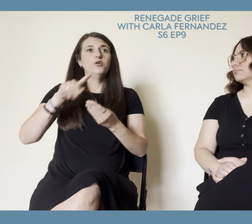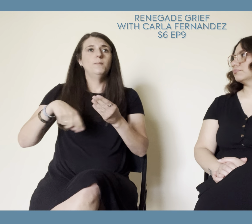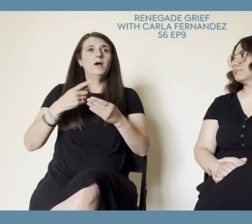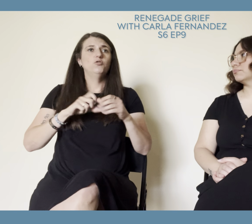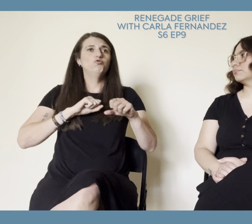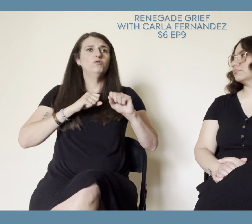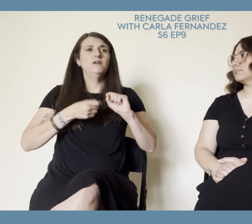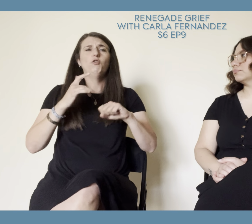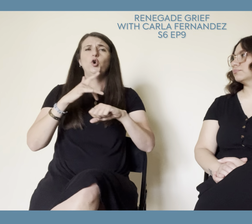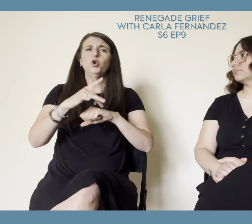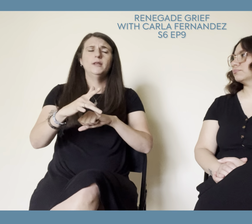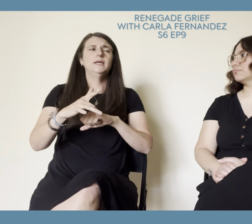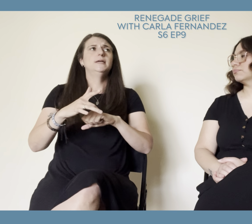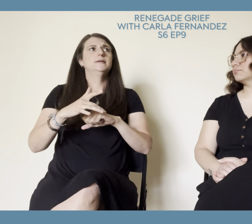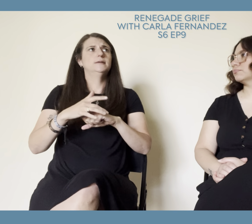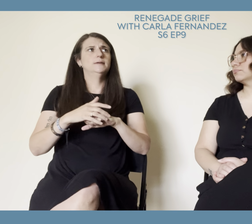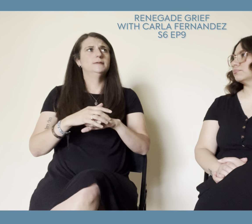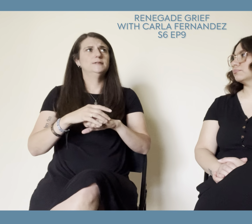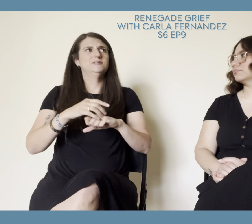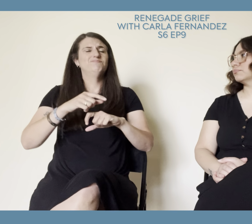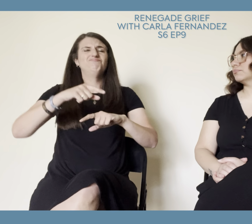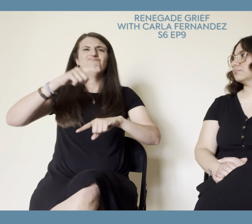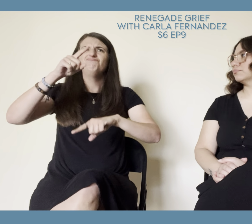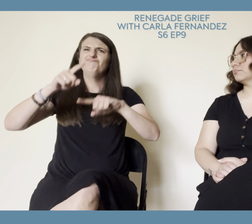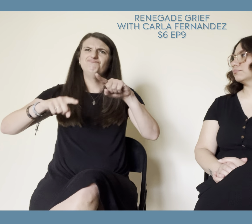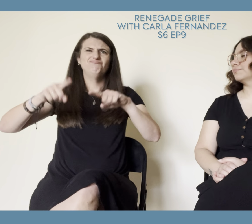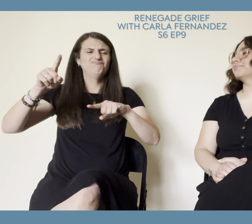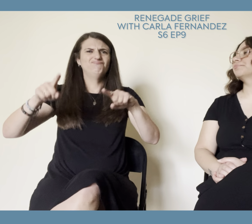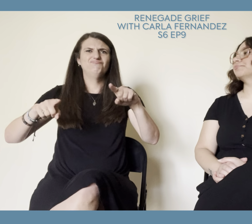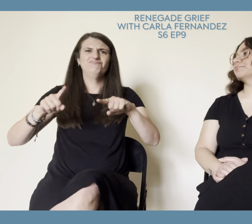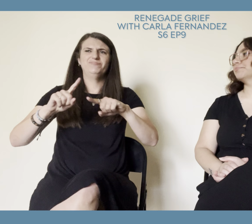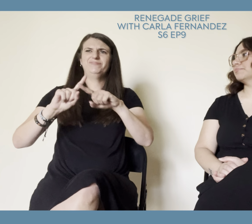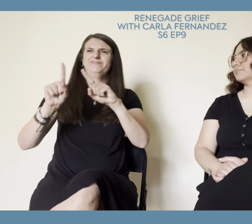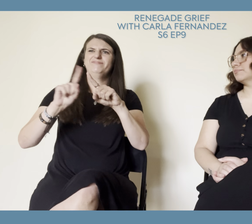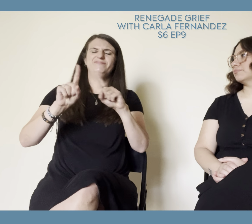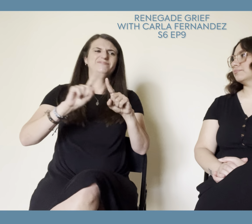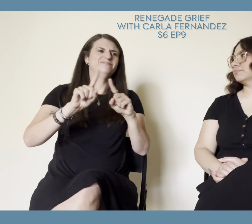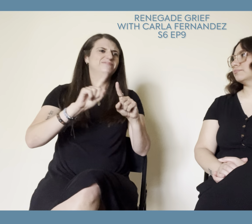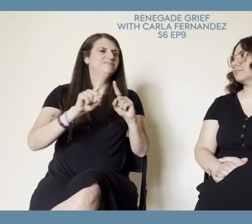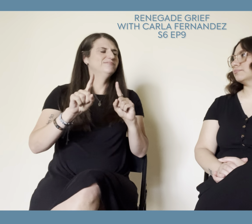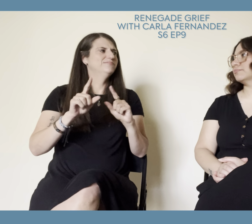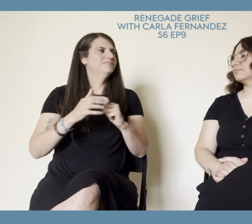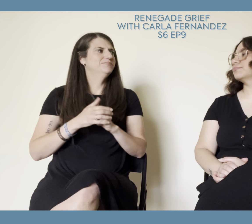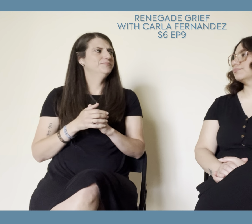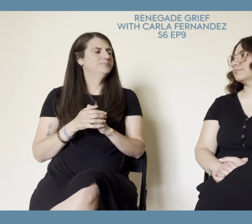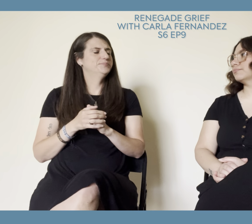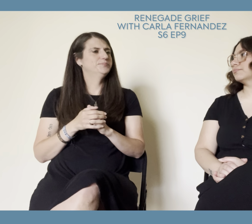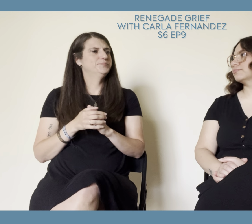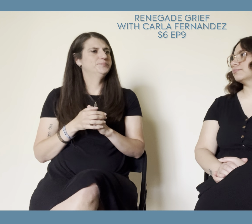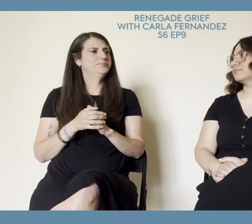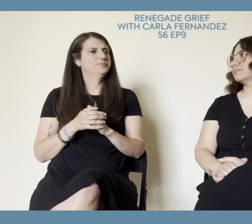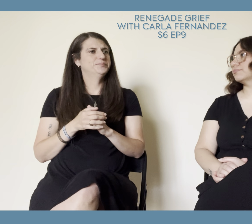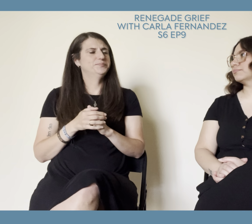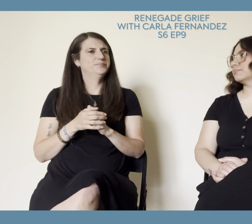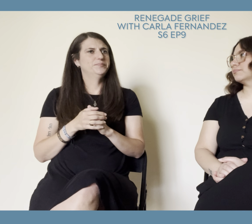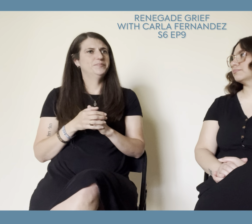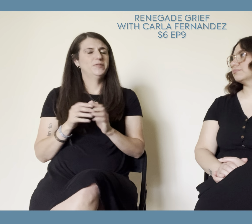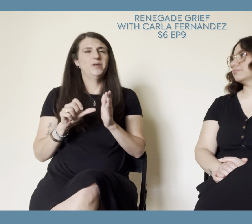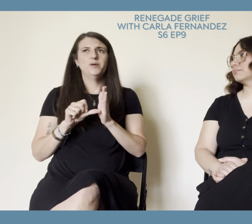was how multicolored it is, how multifaceted it is, that the sort of impression that I had of what